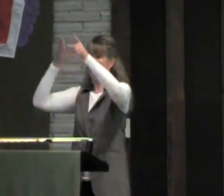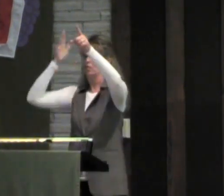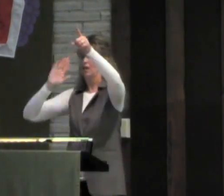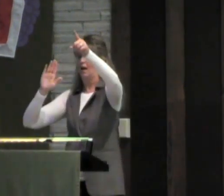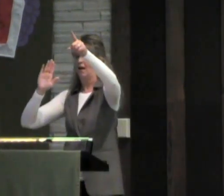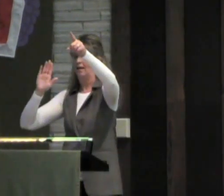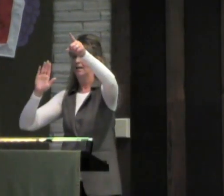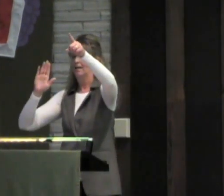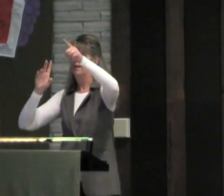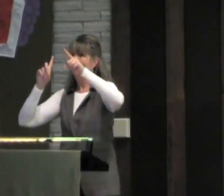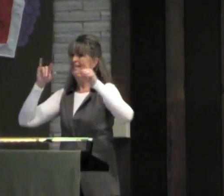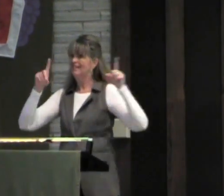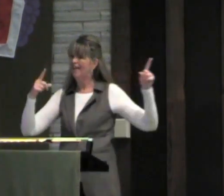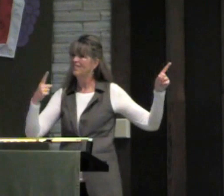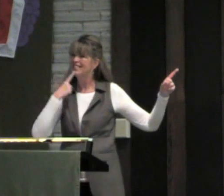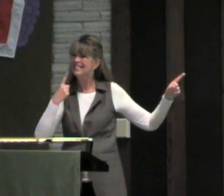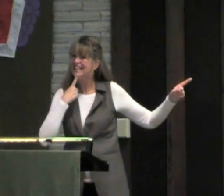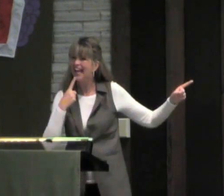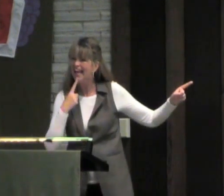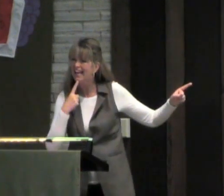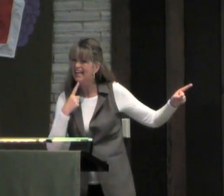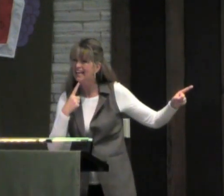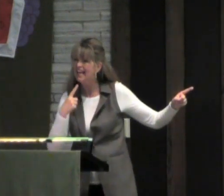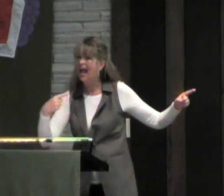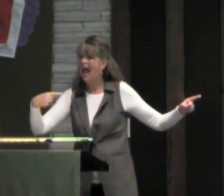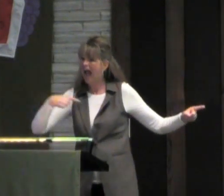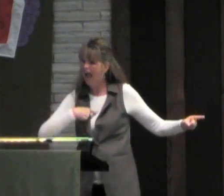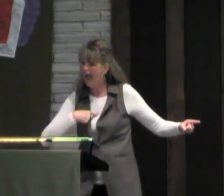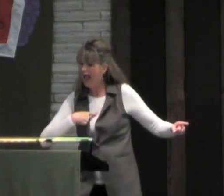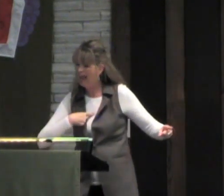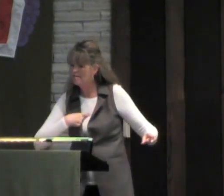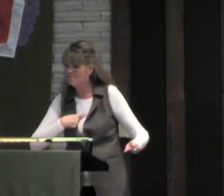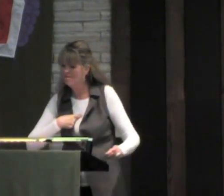And David praised God. David said, I